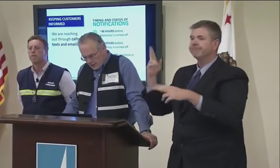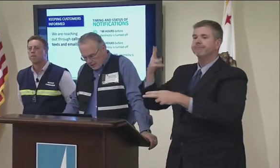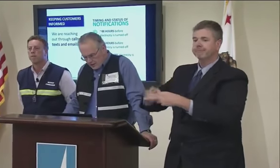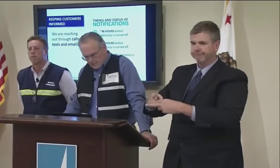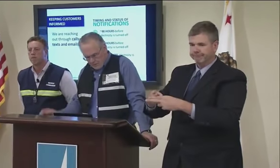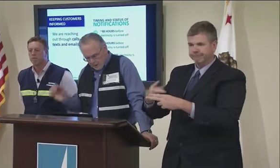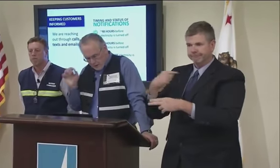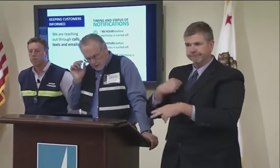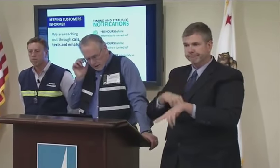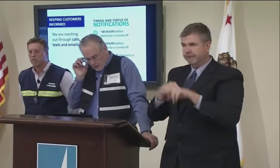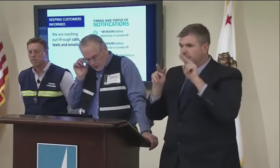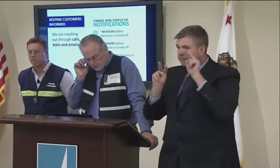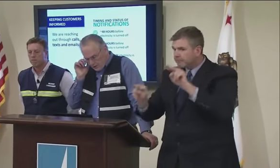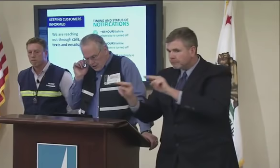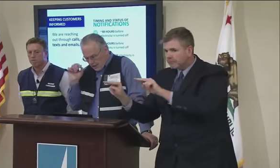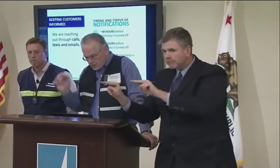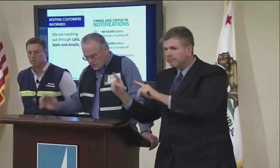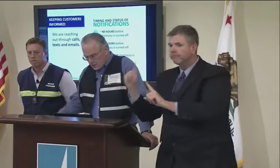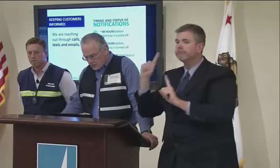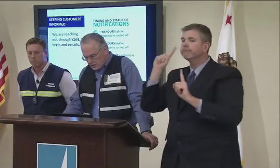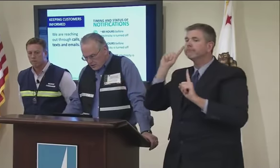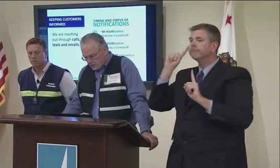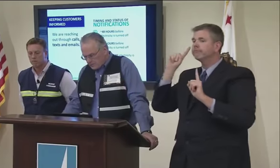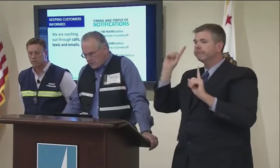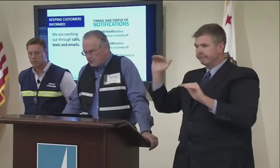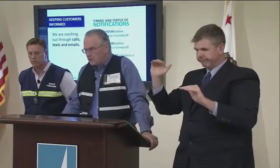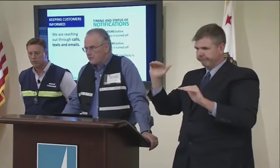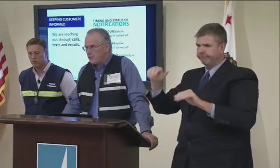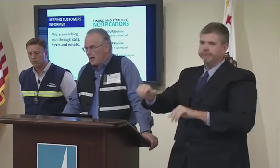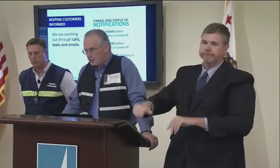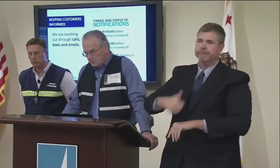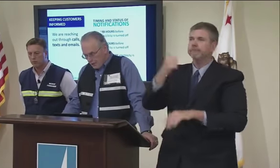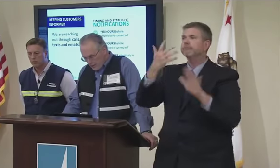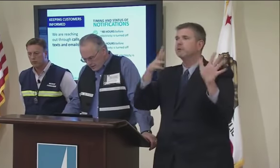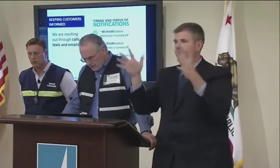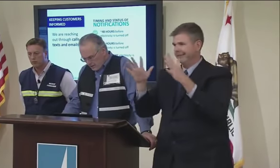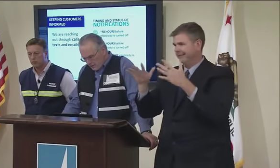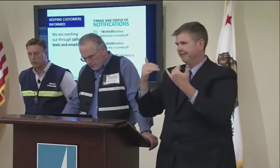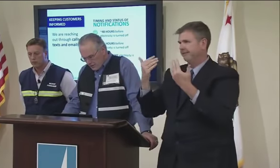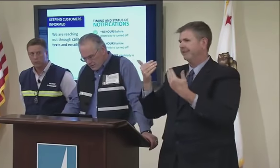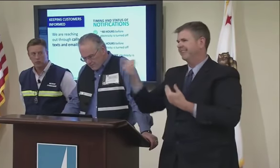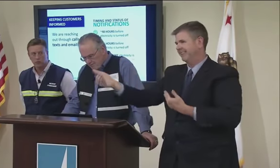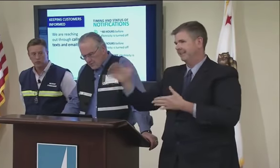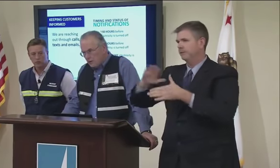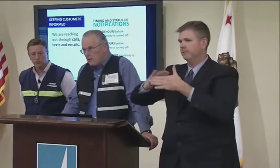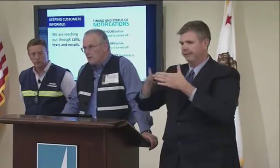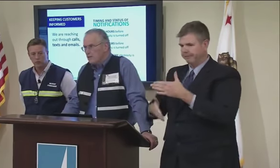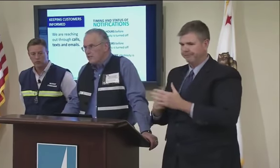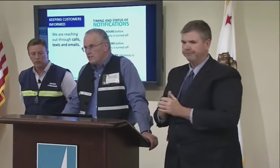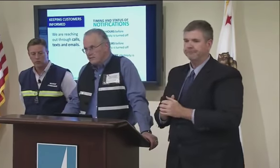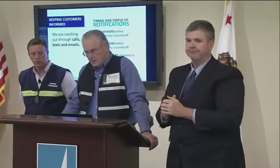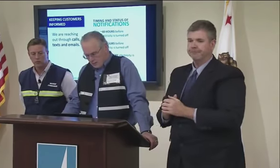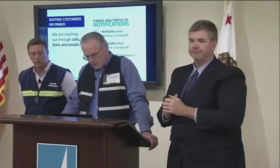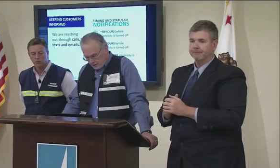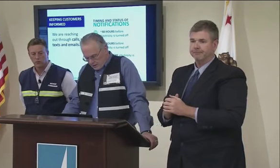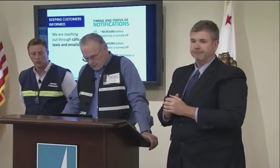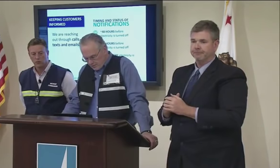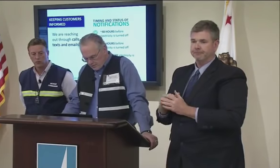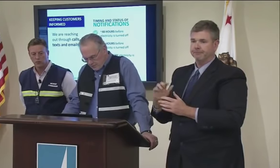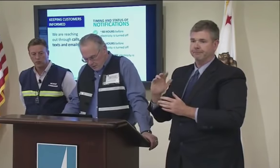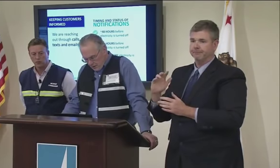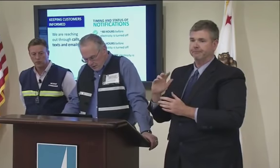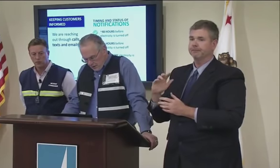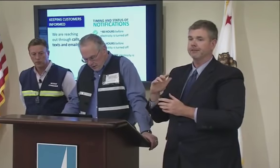this weekend. Early forecasts show this has the potential to be widespread in our region with significant